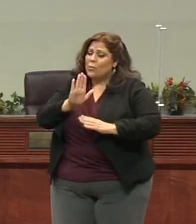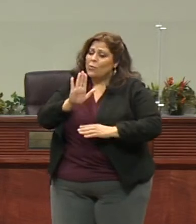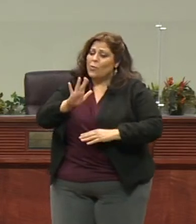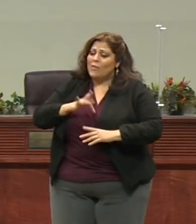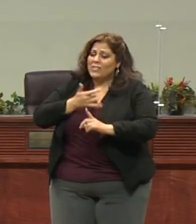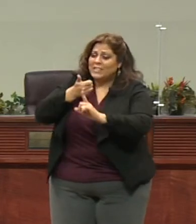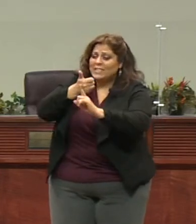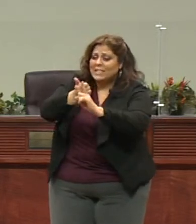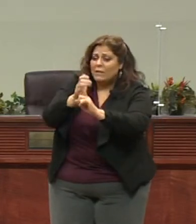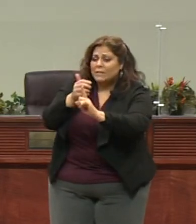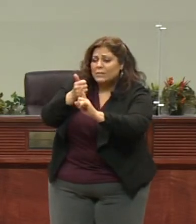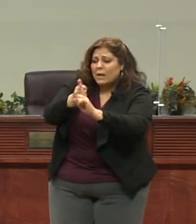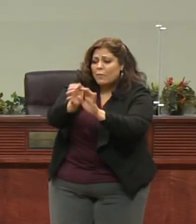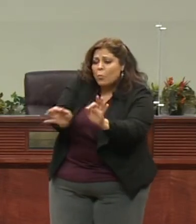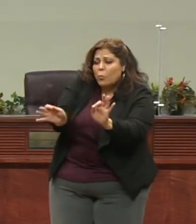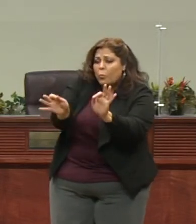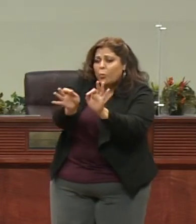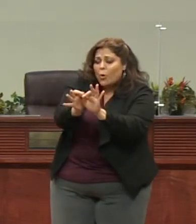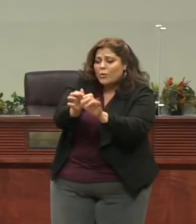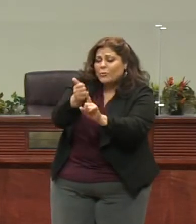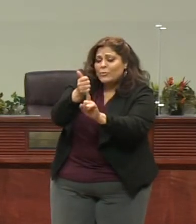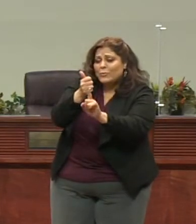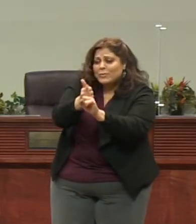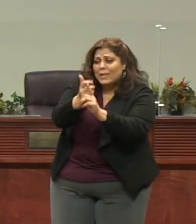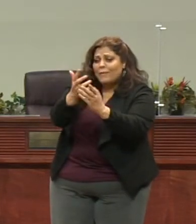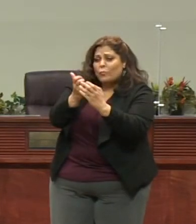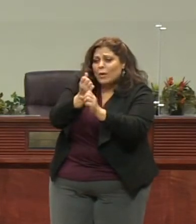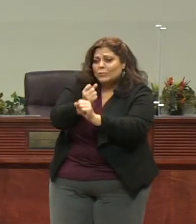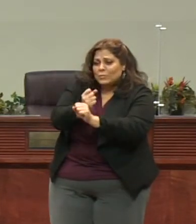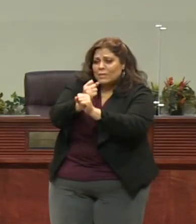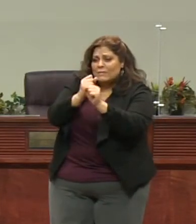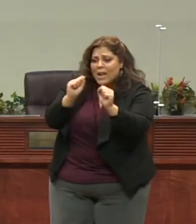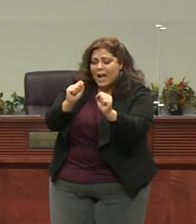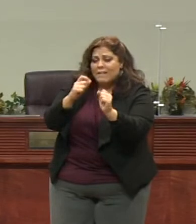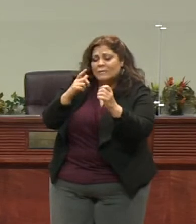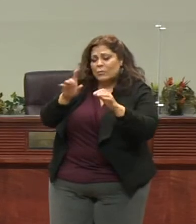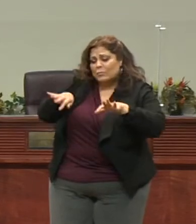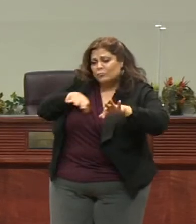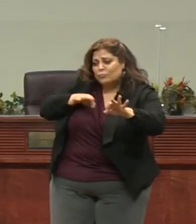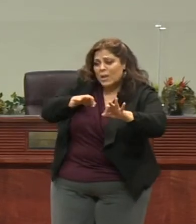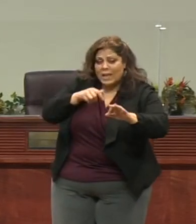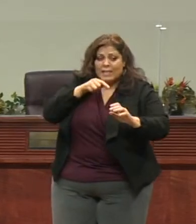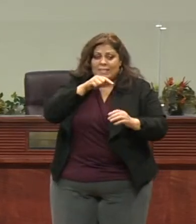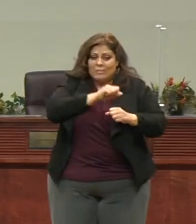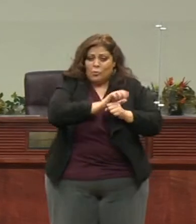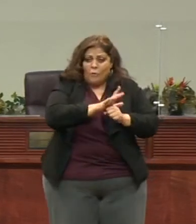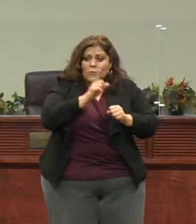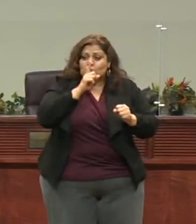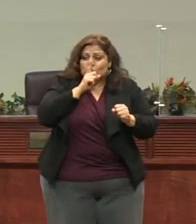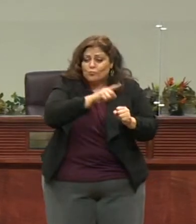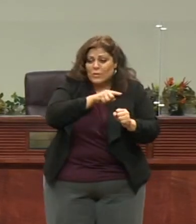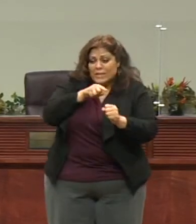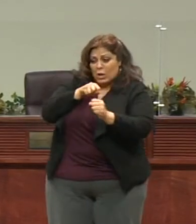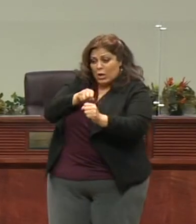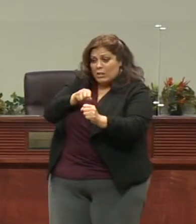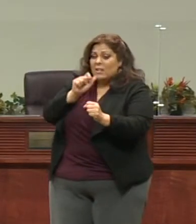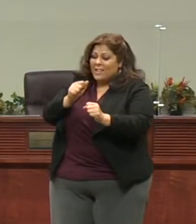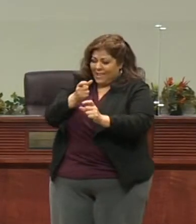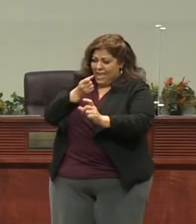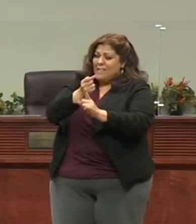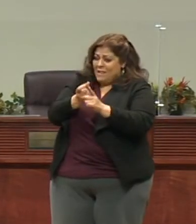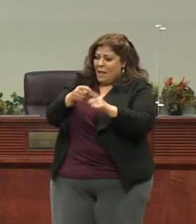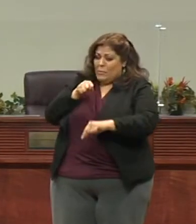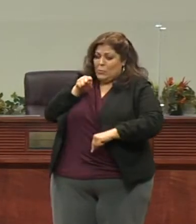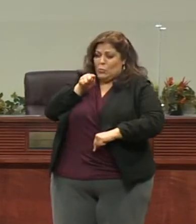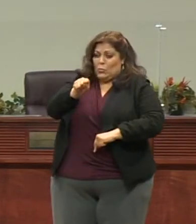those individuals. This is a real thing. This could happen to you, and we have the tool to prevent it.